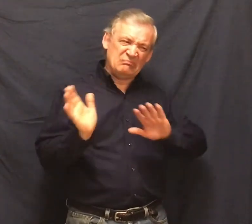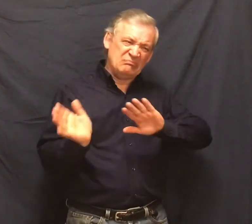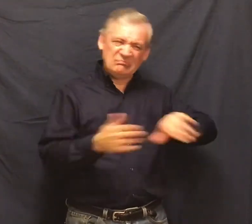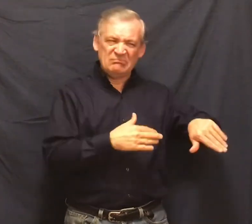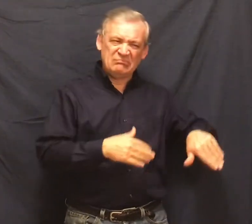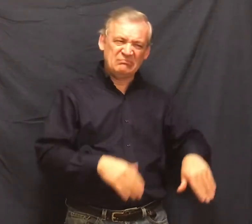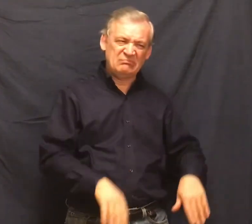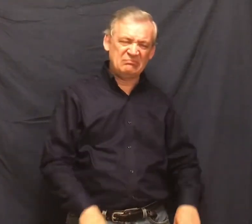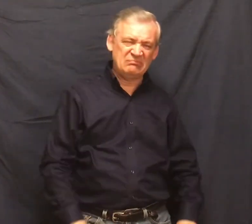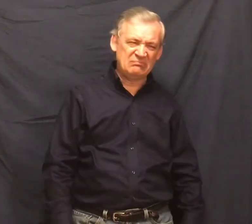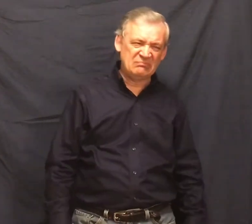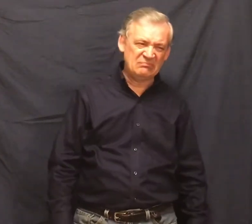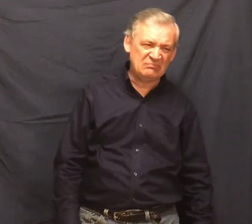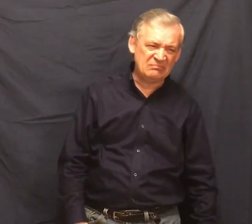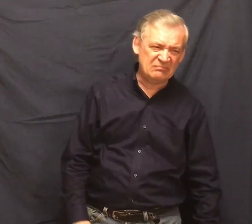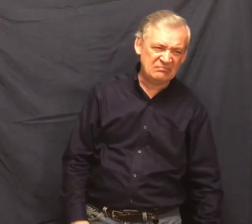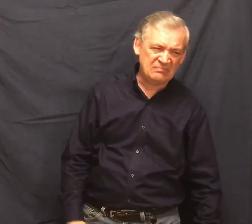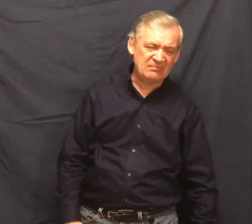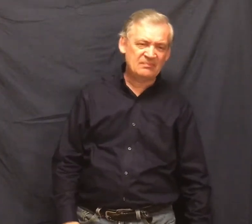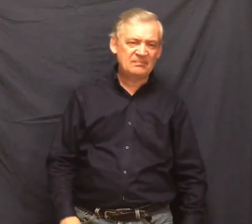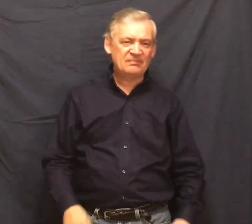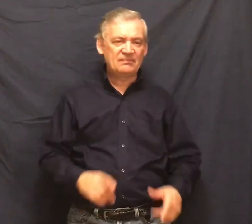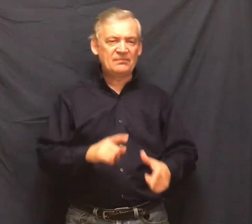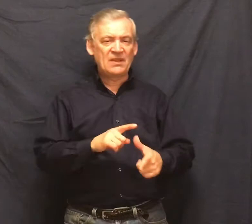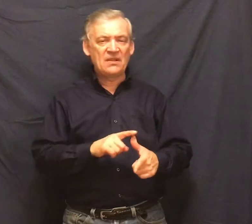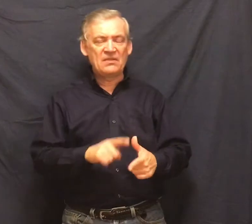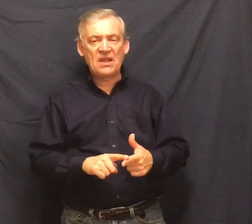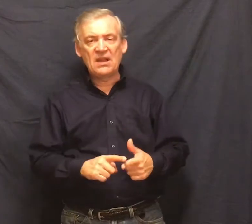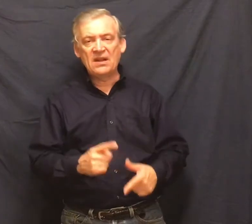The thick-bodied Carlson came in out of the darkening yard.